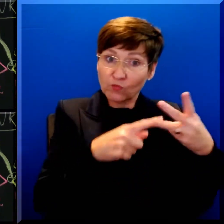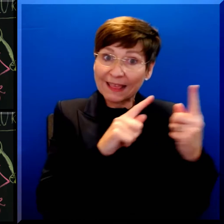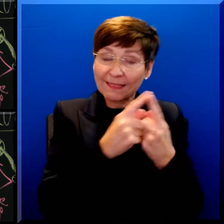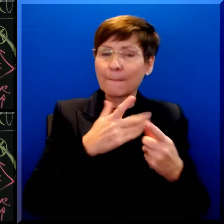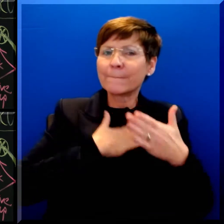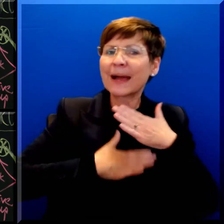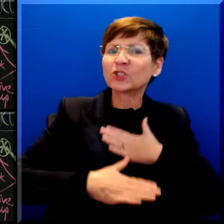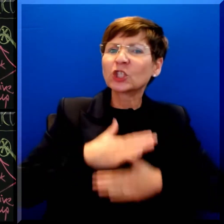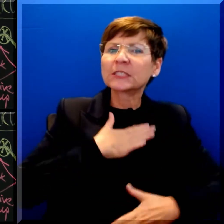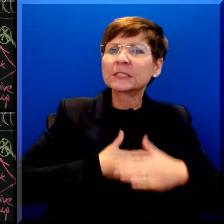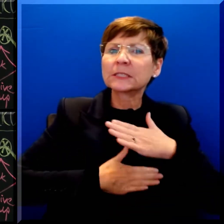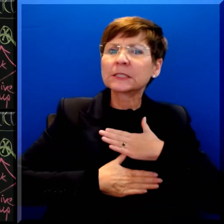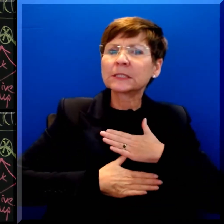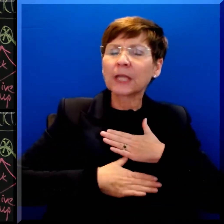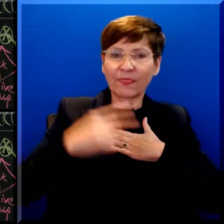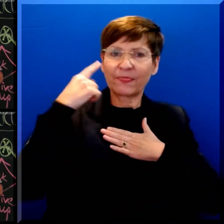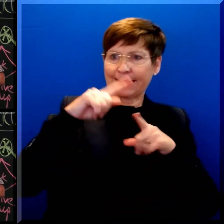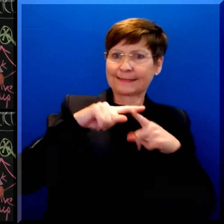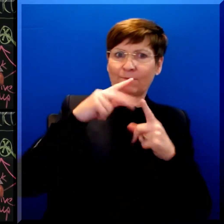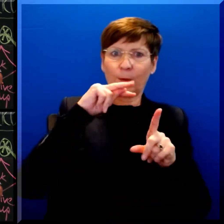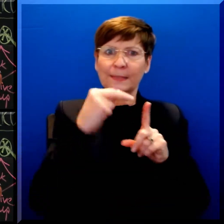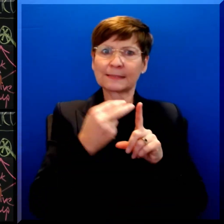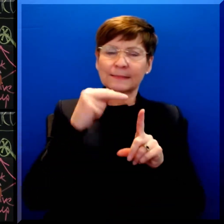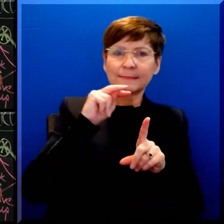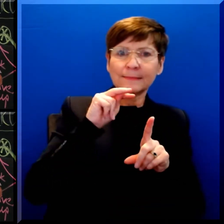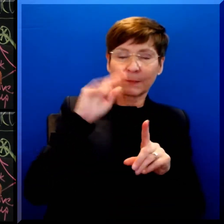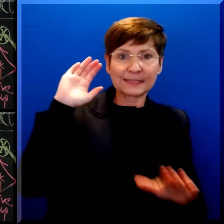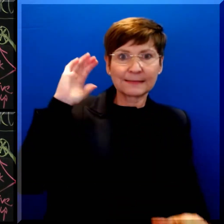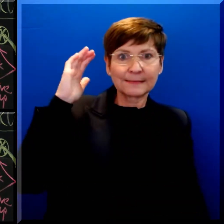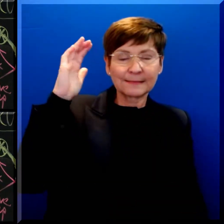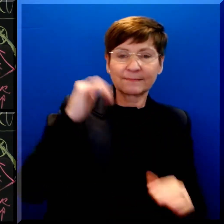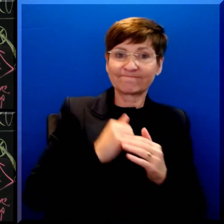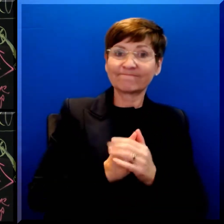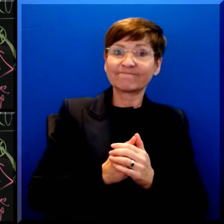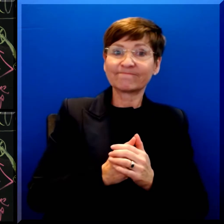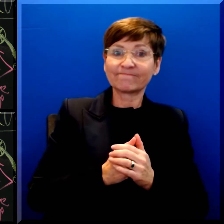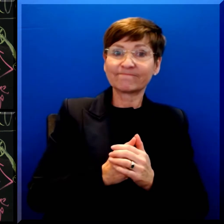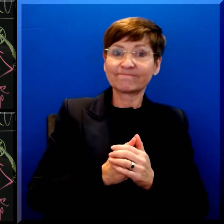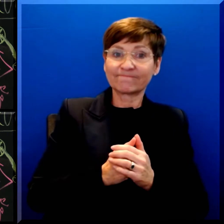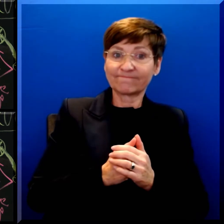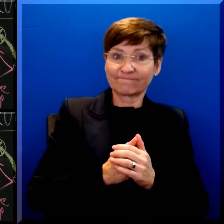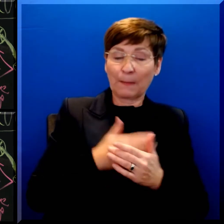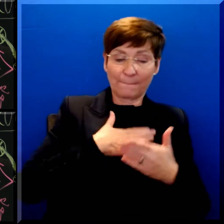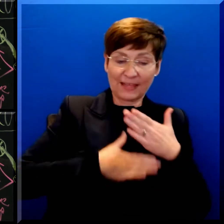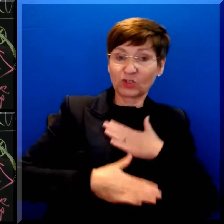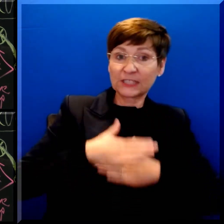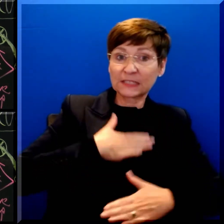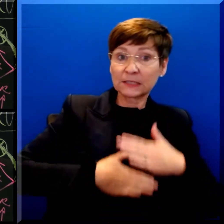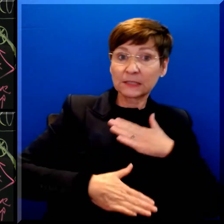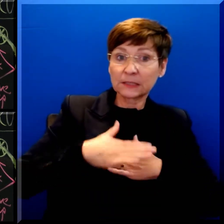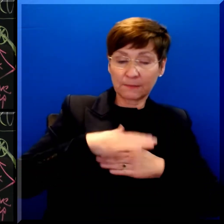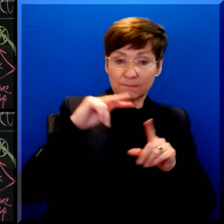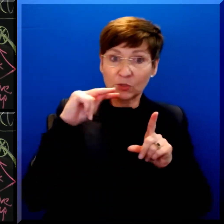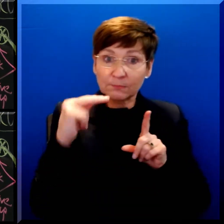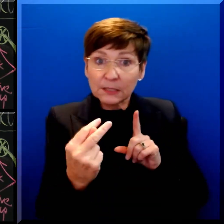teach you patience, perspective, and perseverance. If you're taking notes, that's our new PPP, all right? Patience,